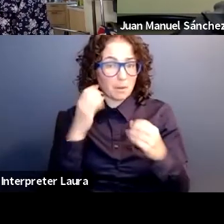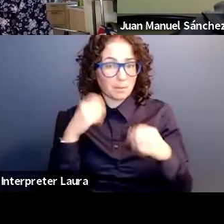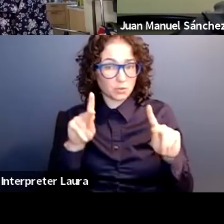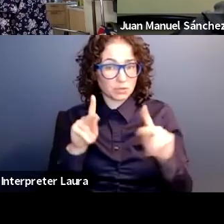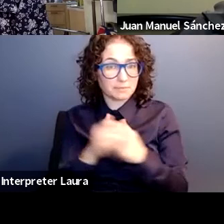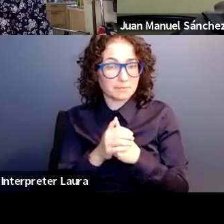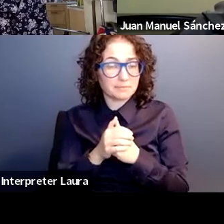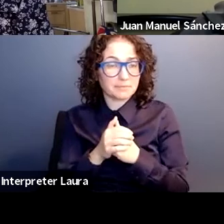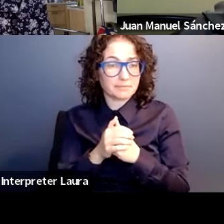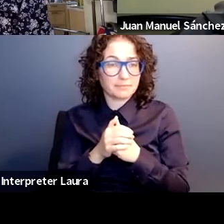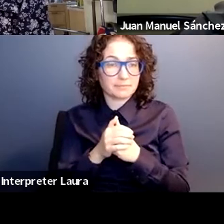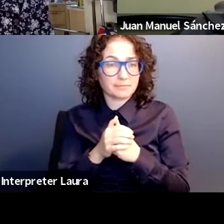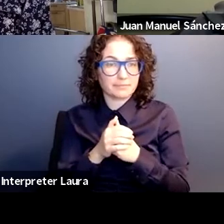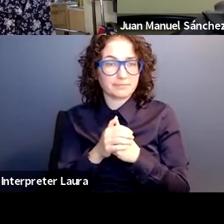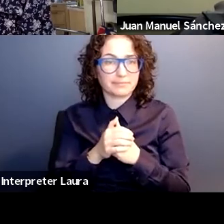here?